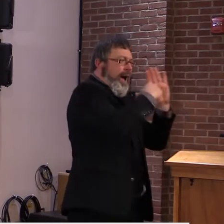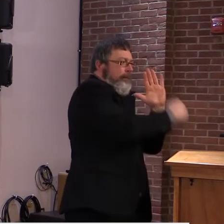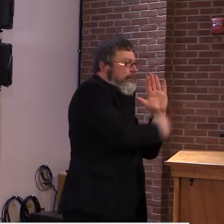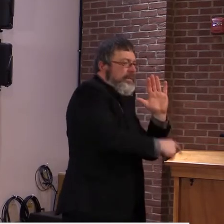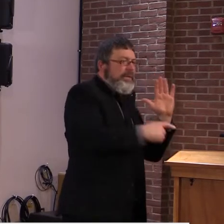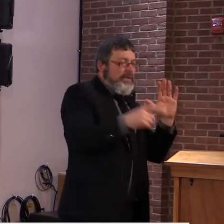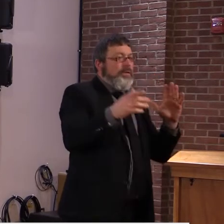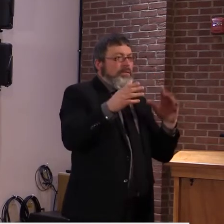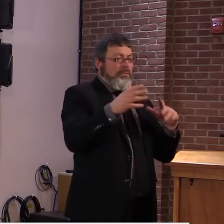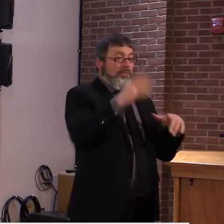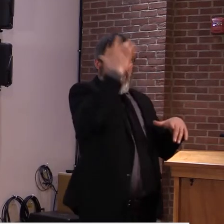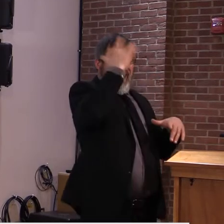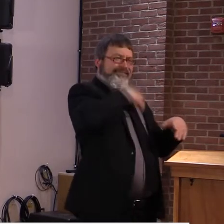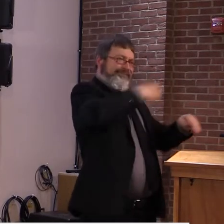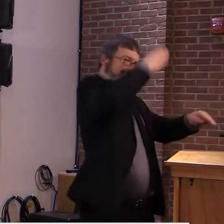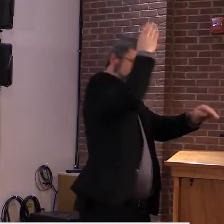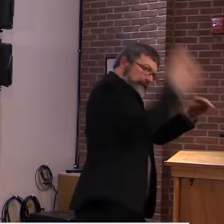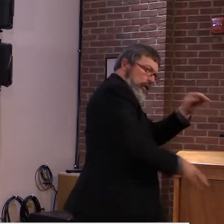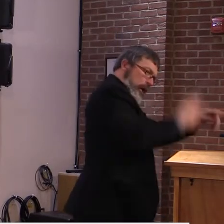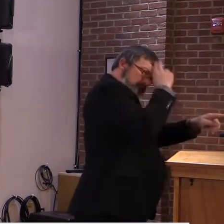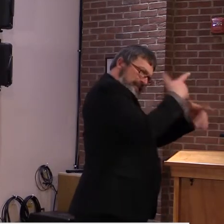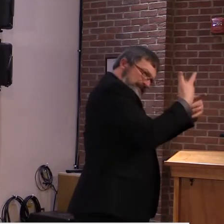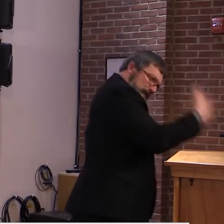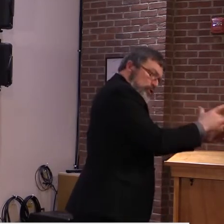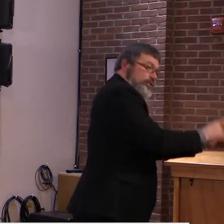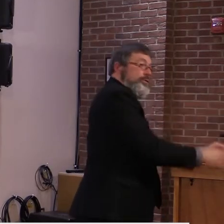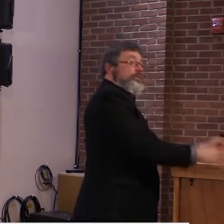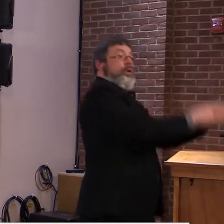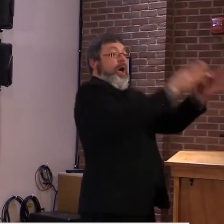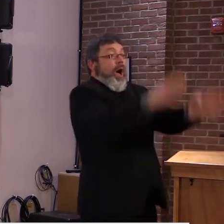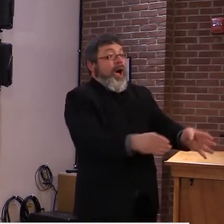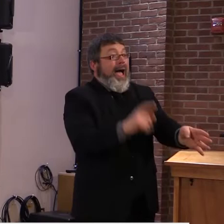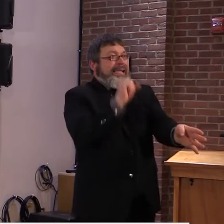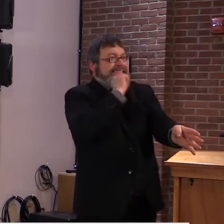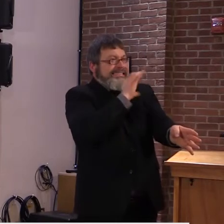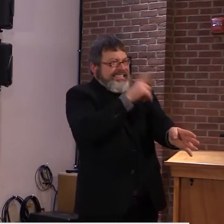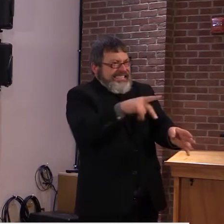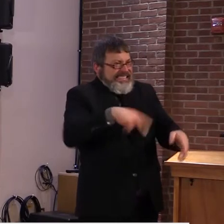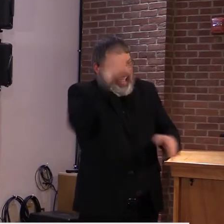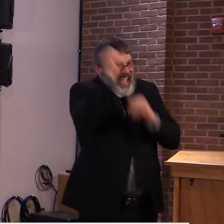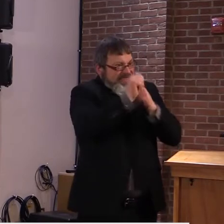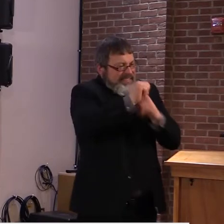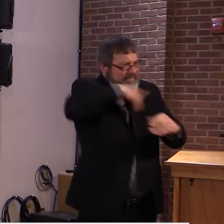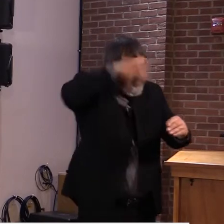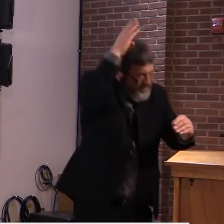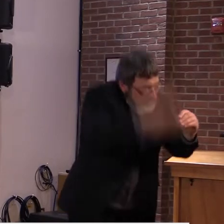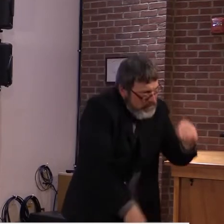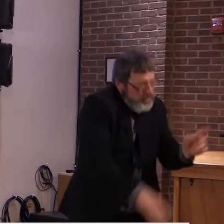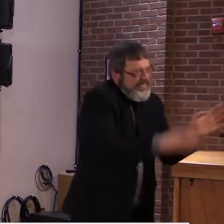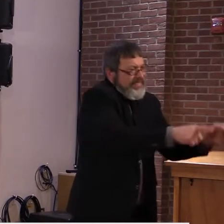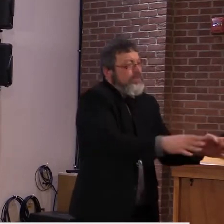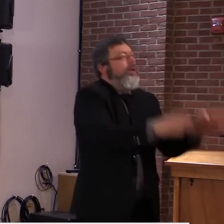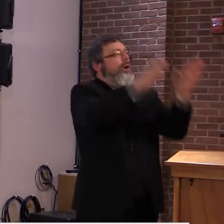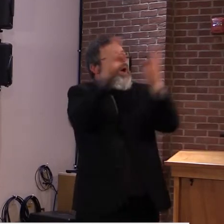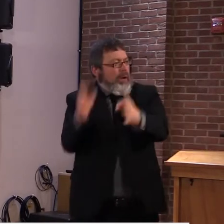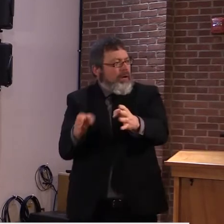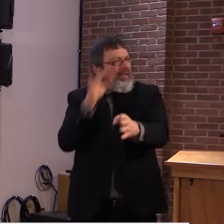and scheduling as well. So I'm saying it as of December 24th, just because so many people are already